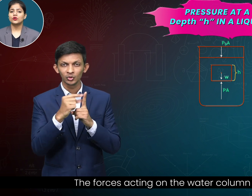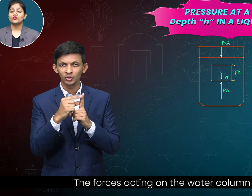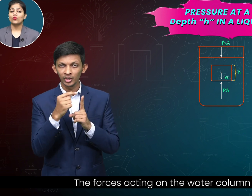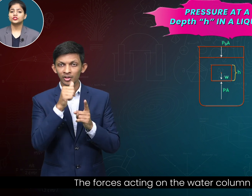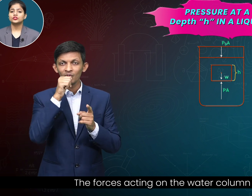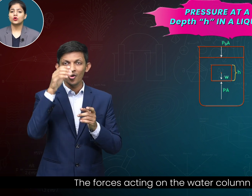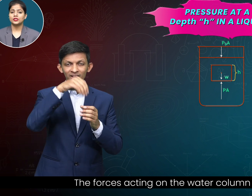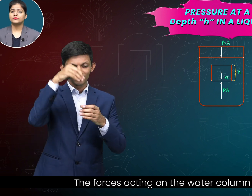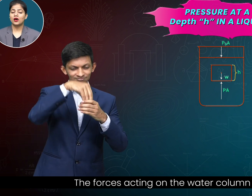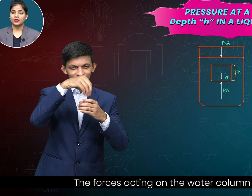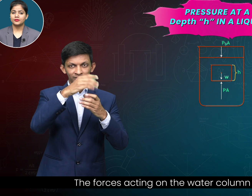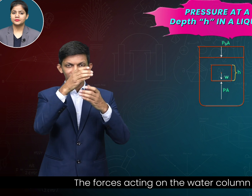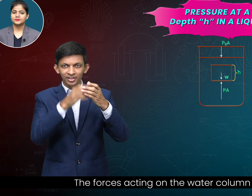the water column are